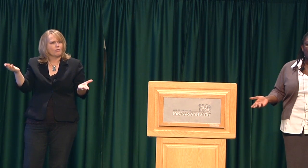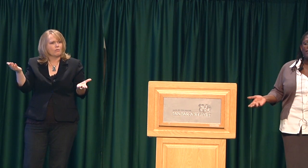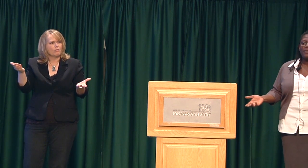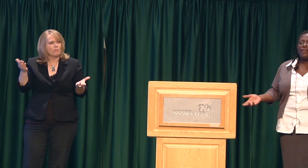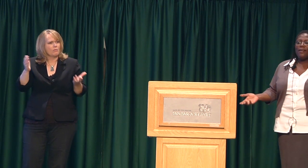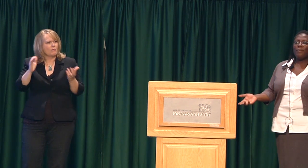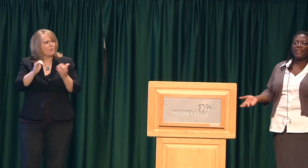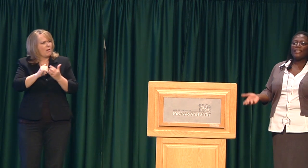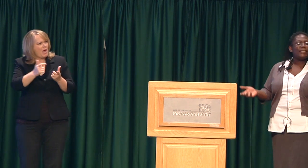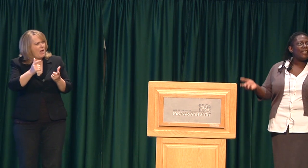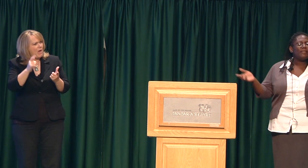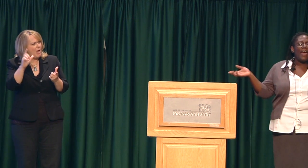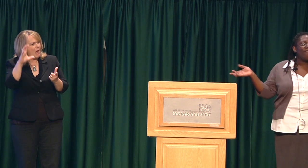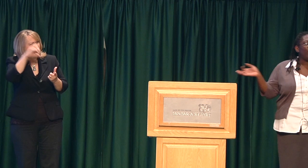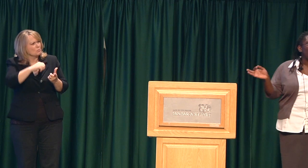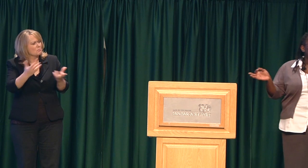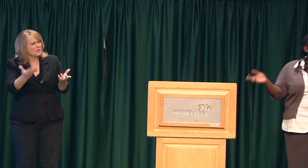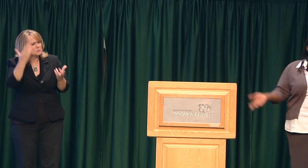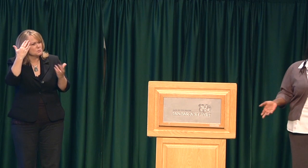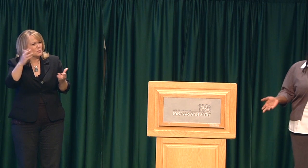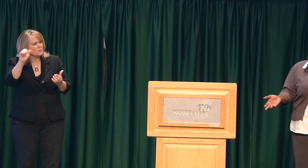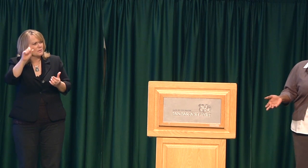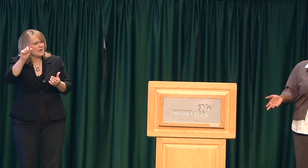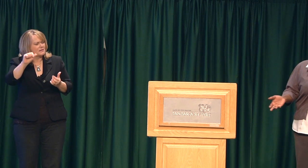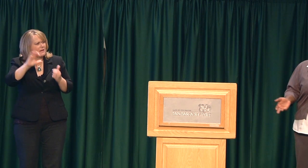missed this, but they seem to have no clue.